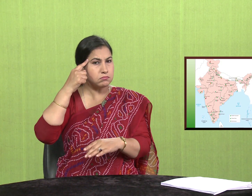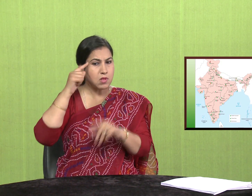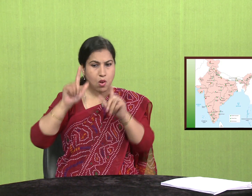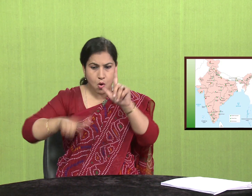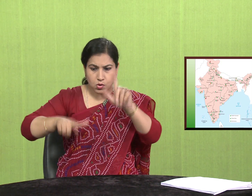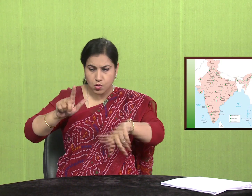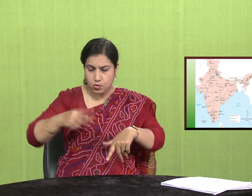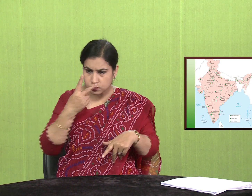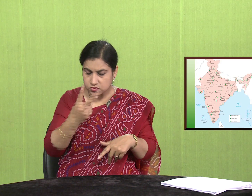1935,